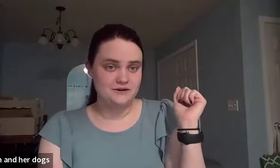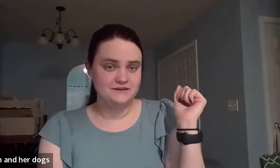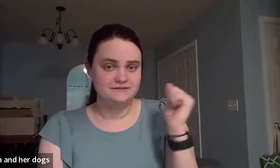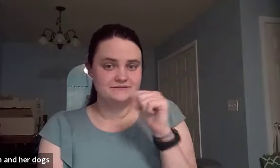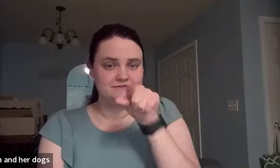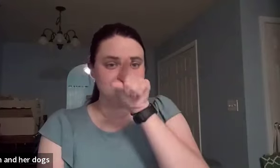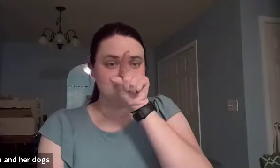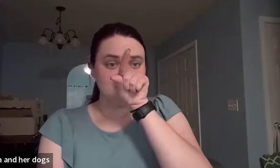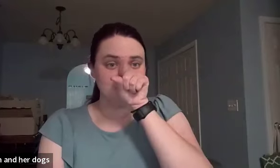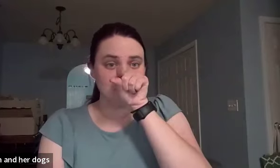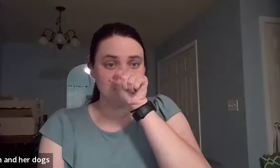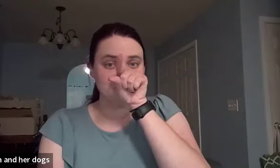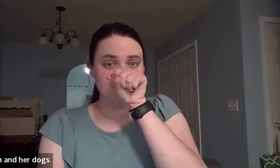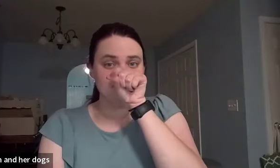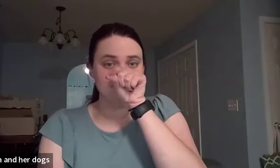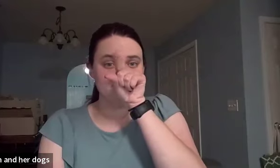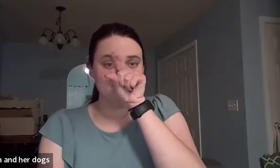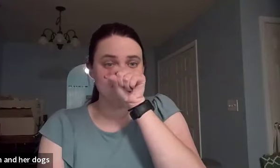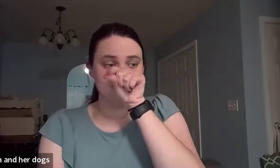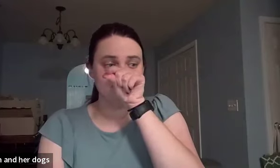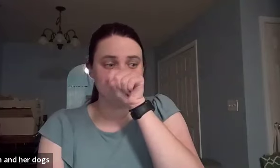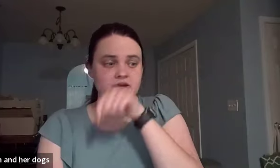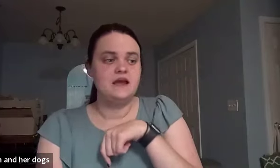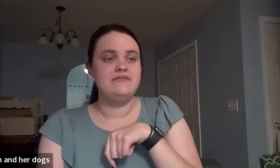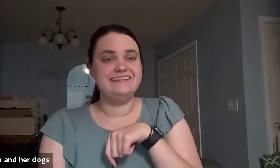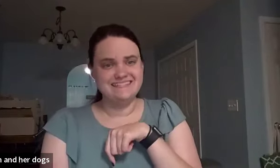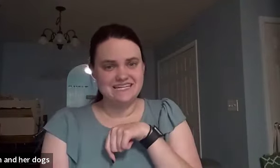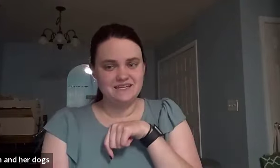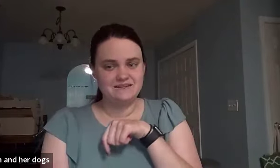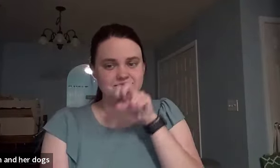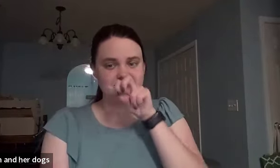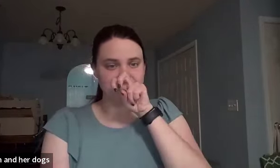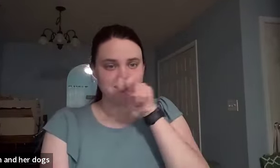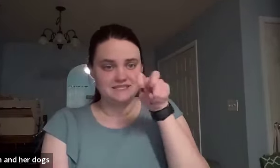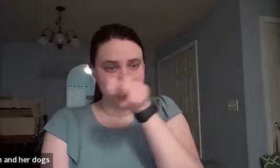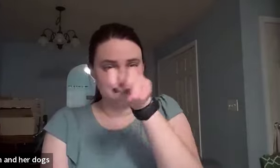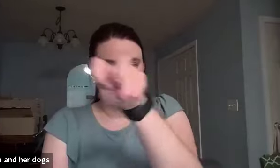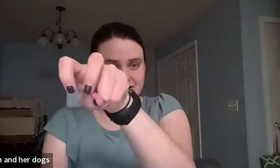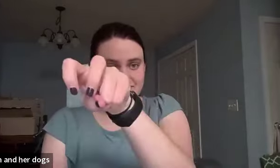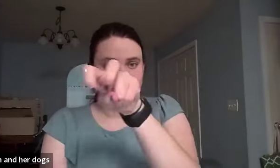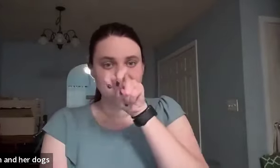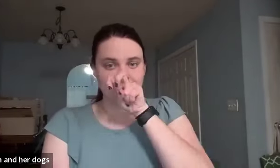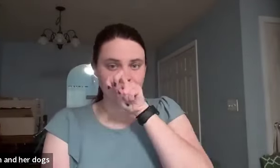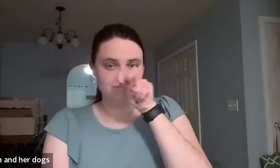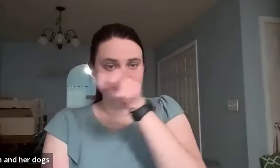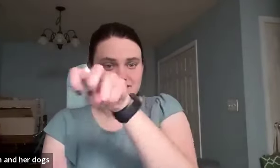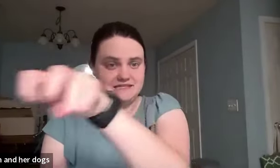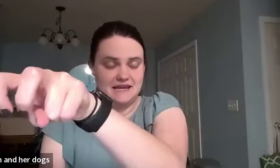bird, bird, and then snake, snake,